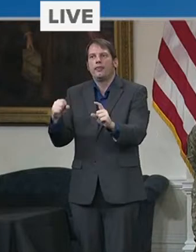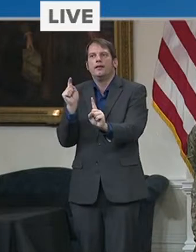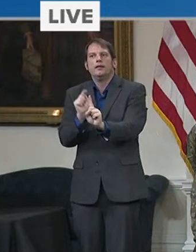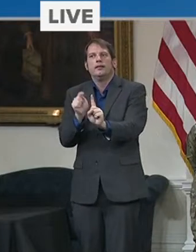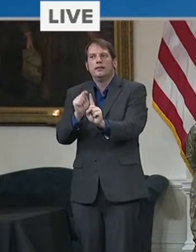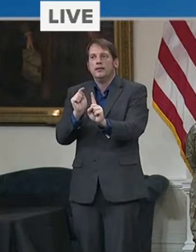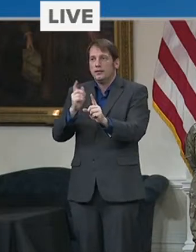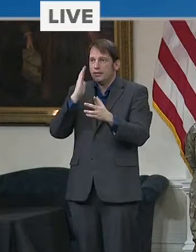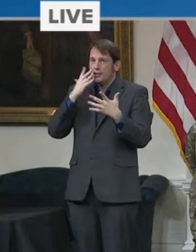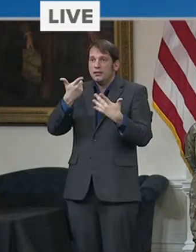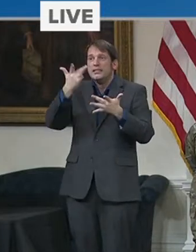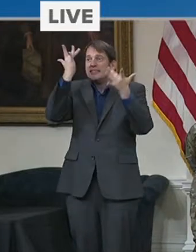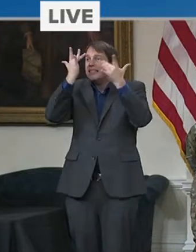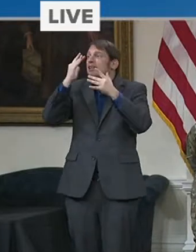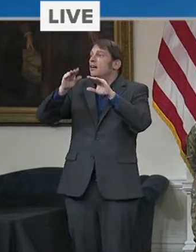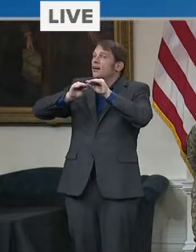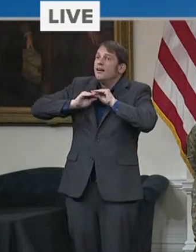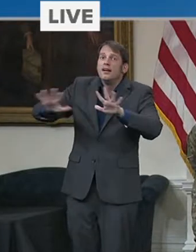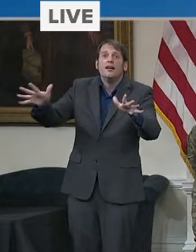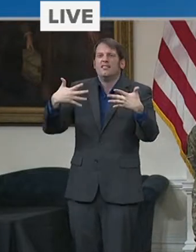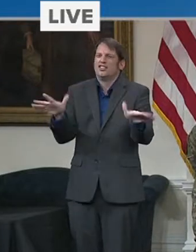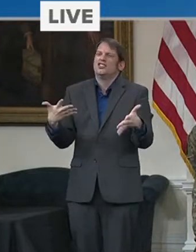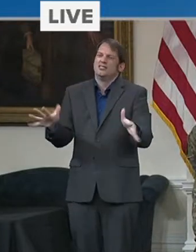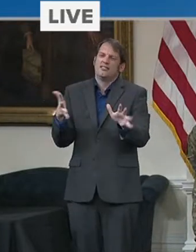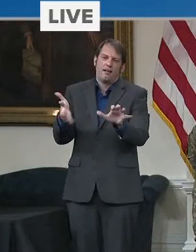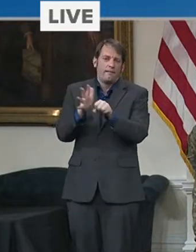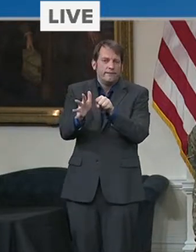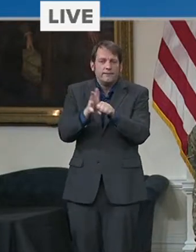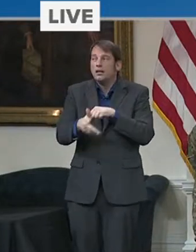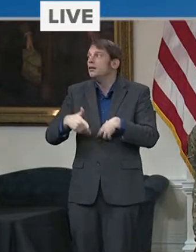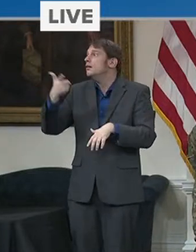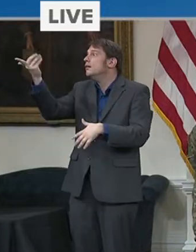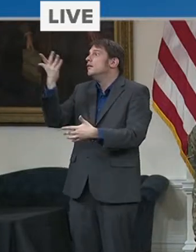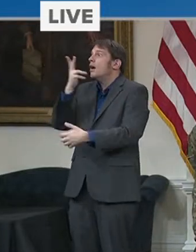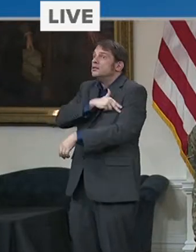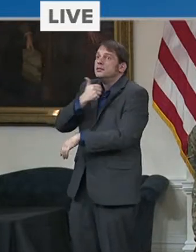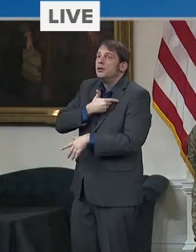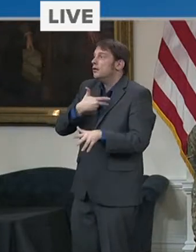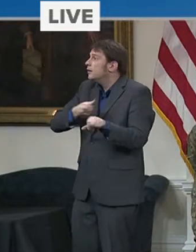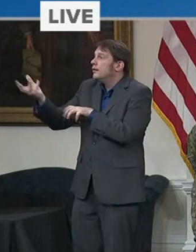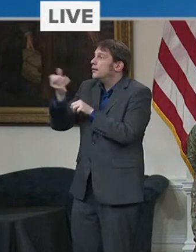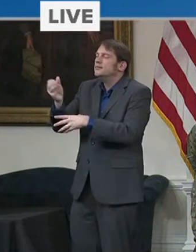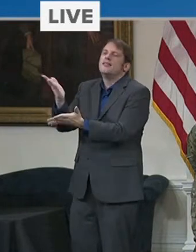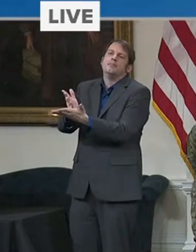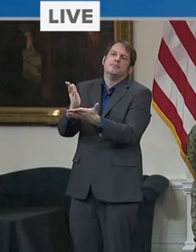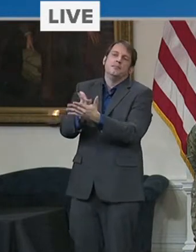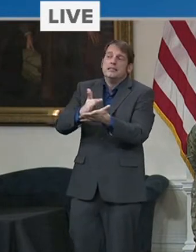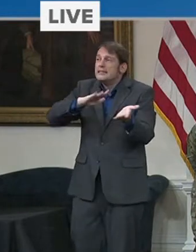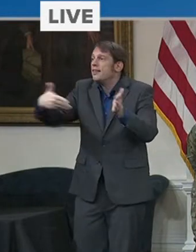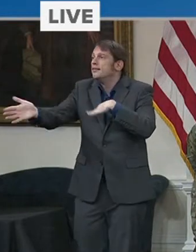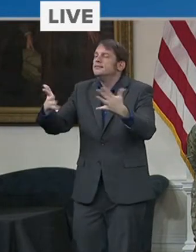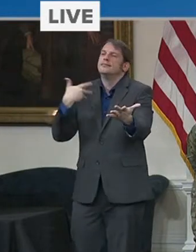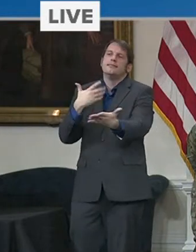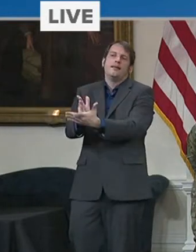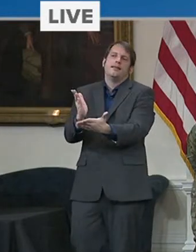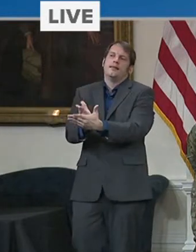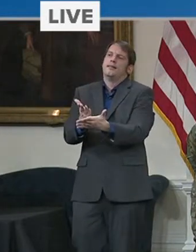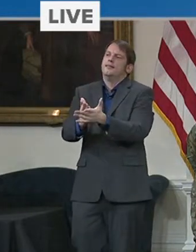hospitalizations, and more deaths. And it's the way that we're going to finally get to the point where we can bring this pandemic